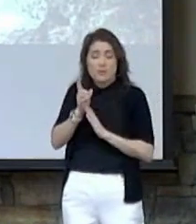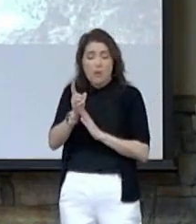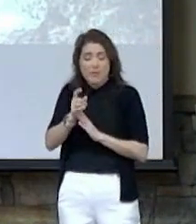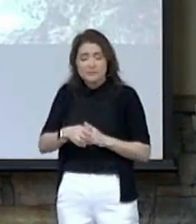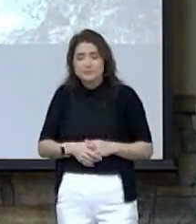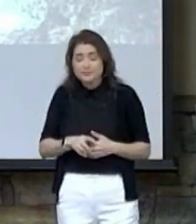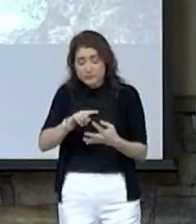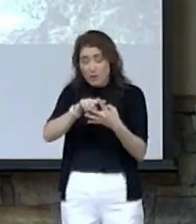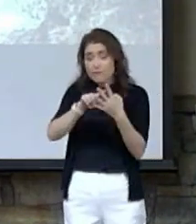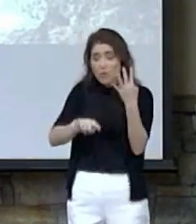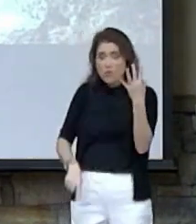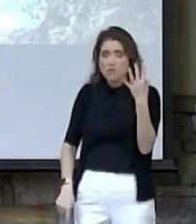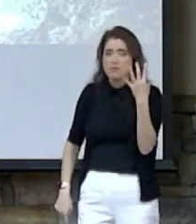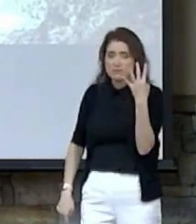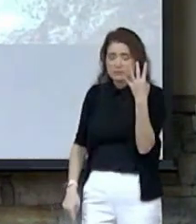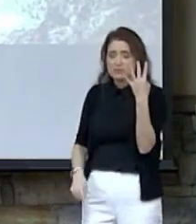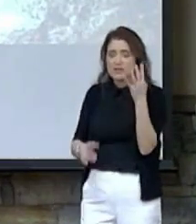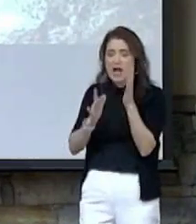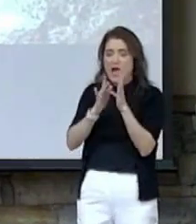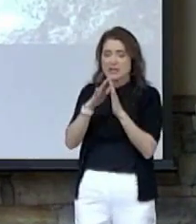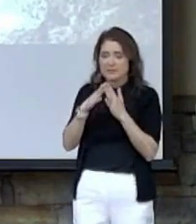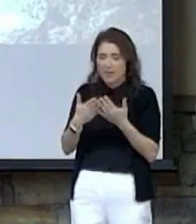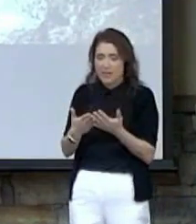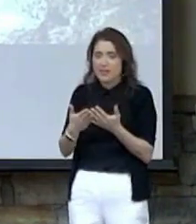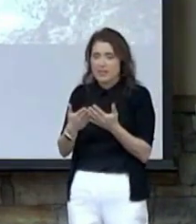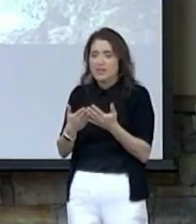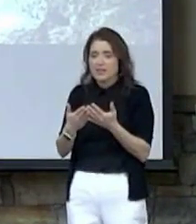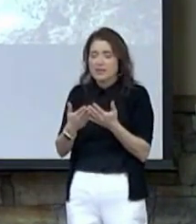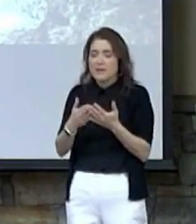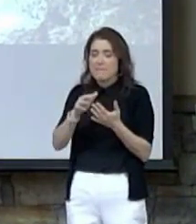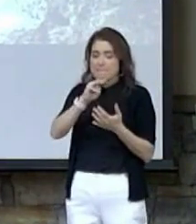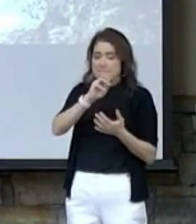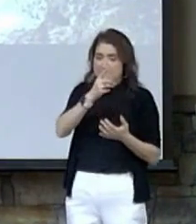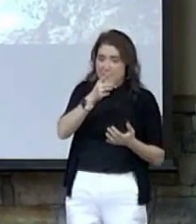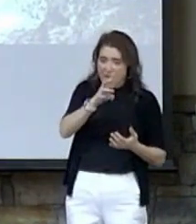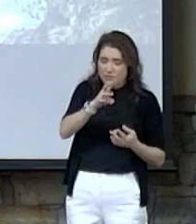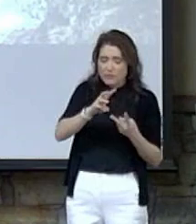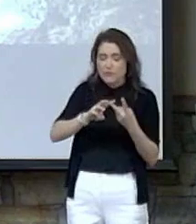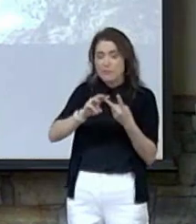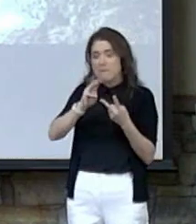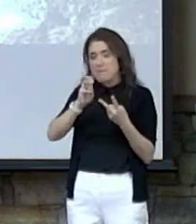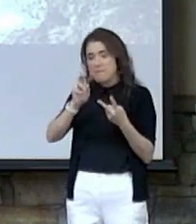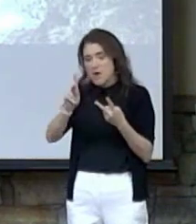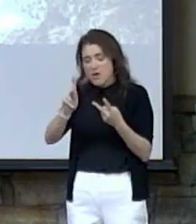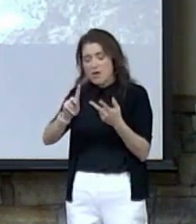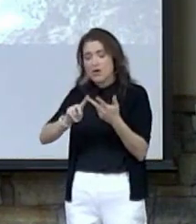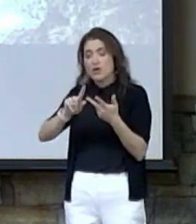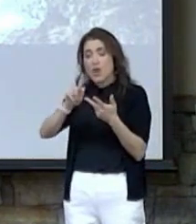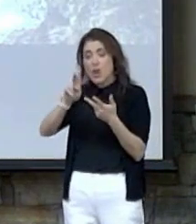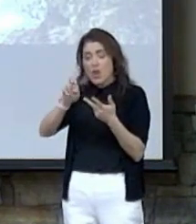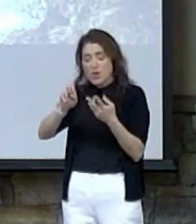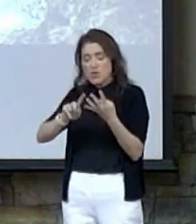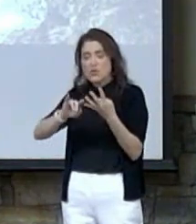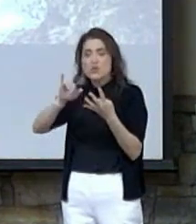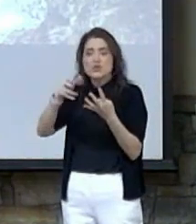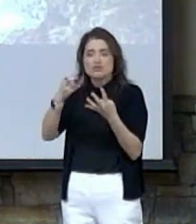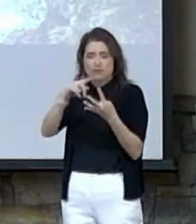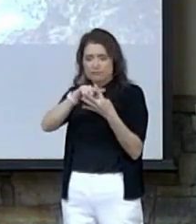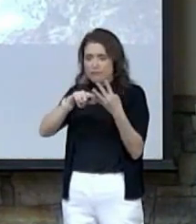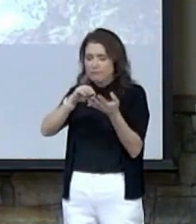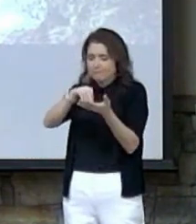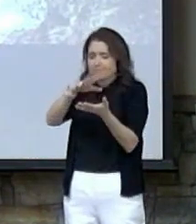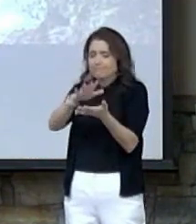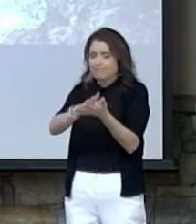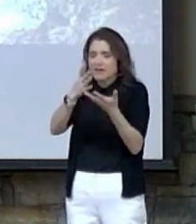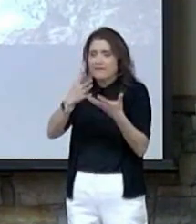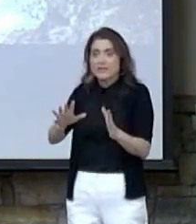All four gospel accounts, Matthew, Mark, Luke, and John, record the fact that Jesus died on a